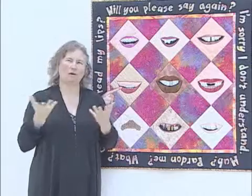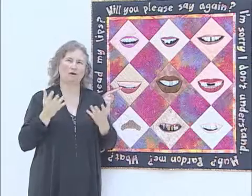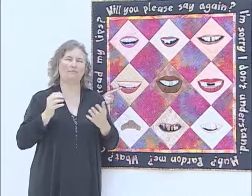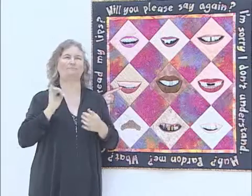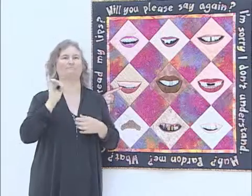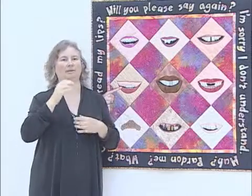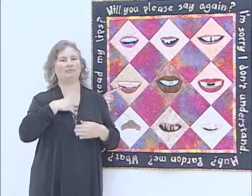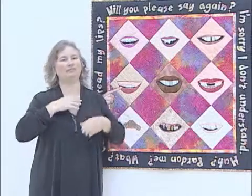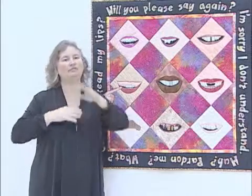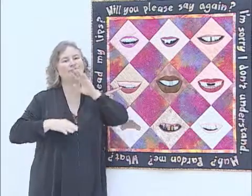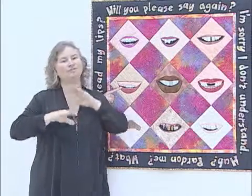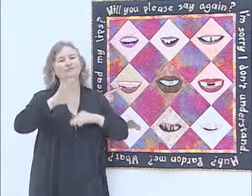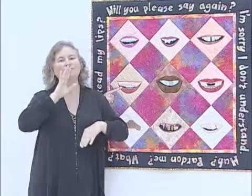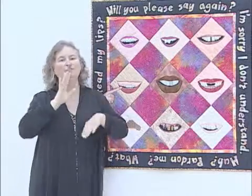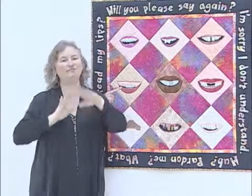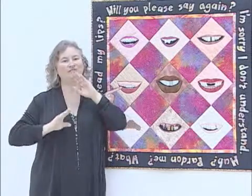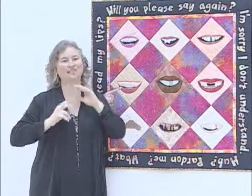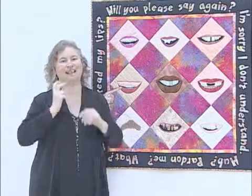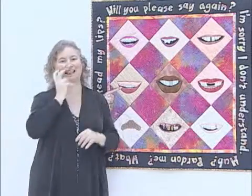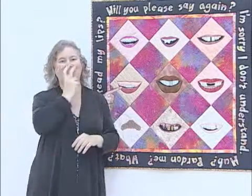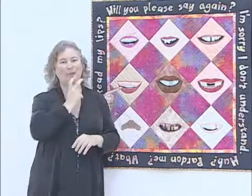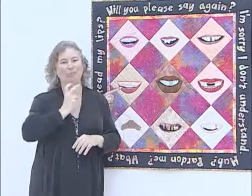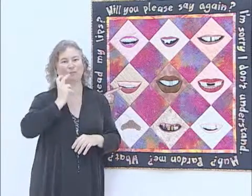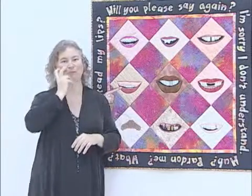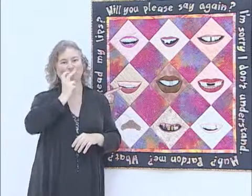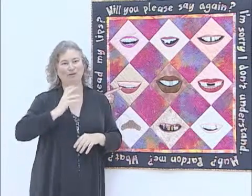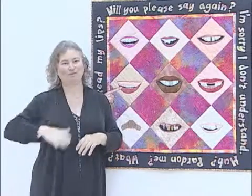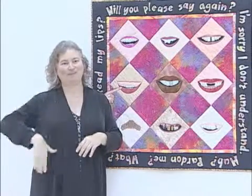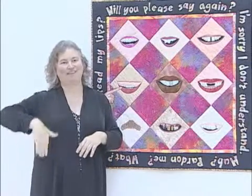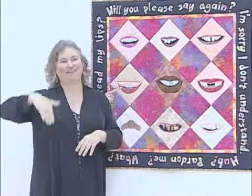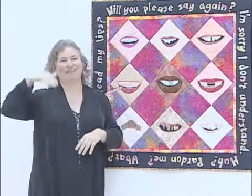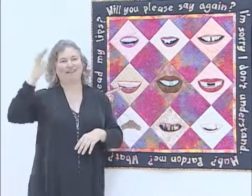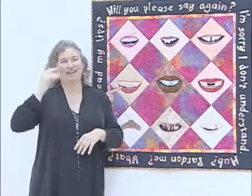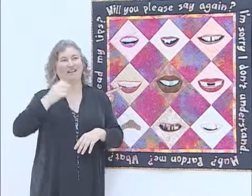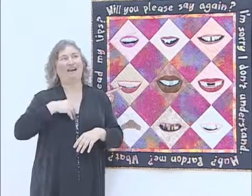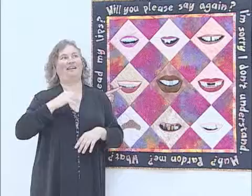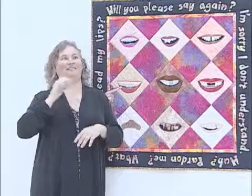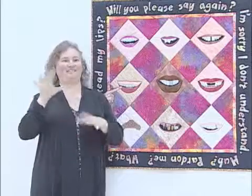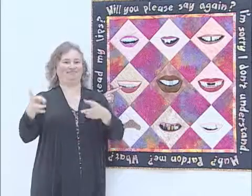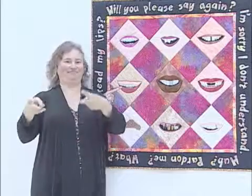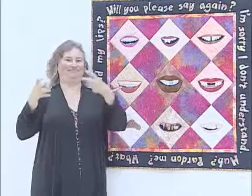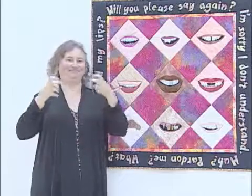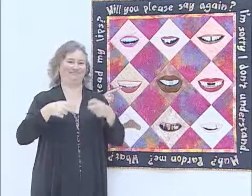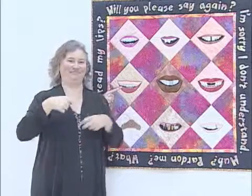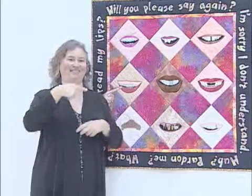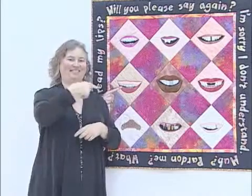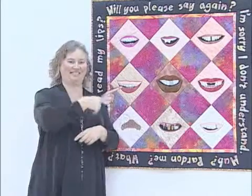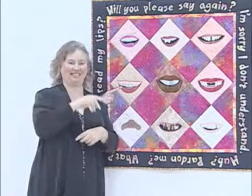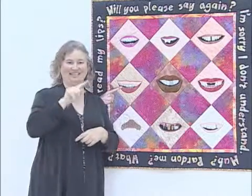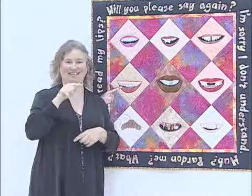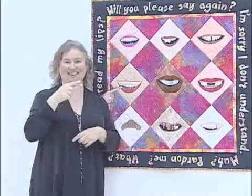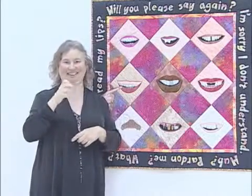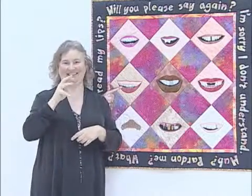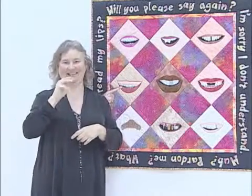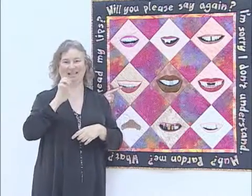reader. I had so many frustrating experiences trying to speech read as I grew up, and I realized that there was the theme for my